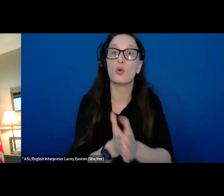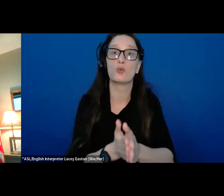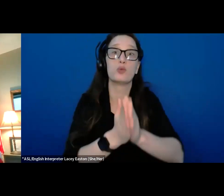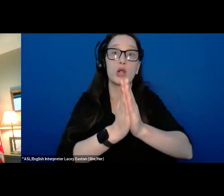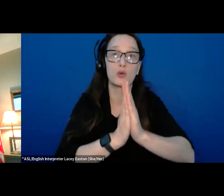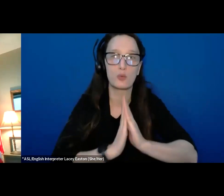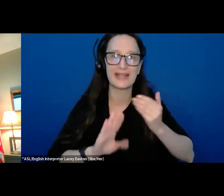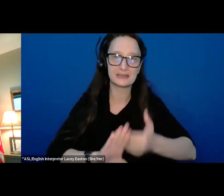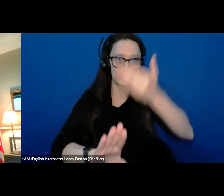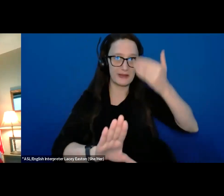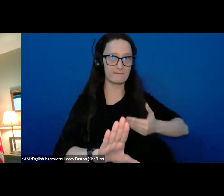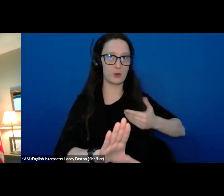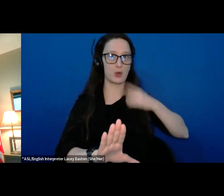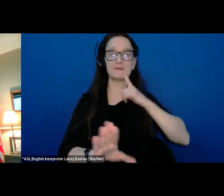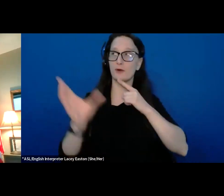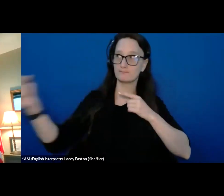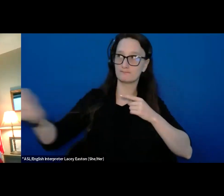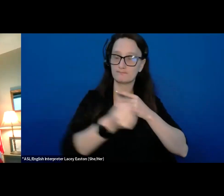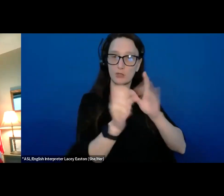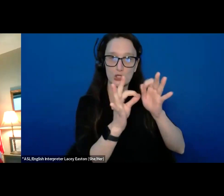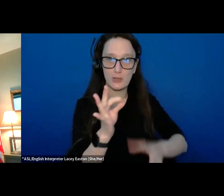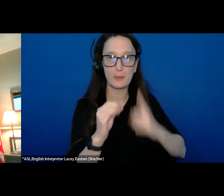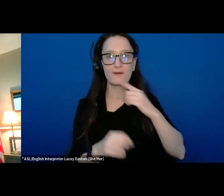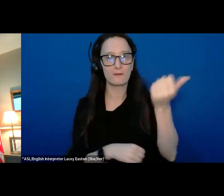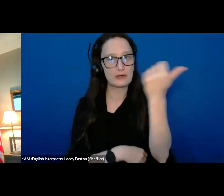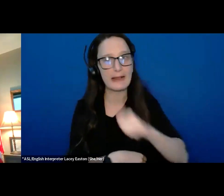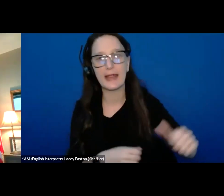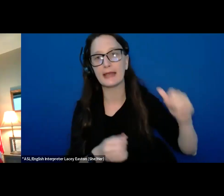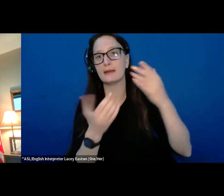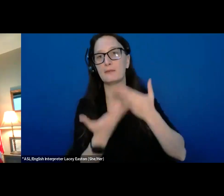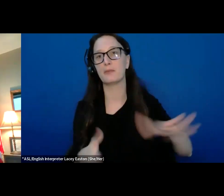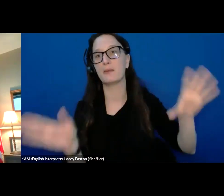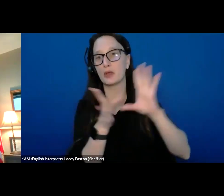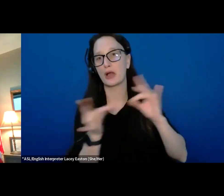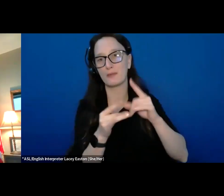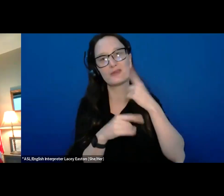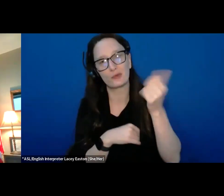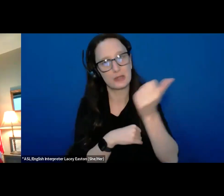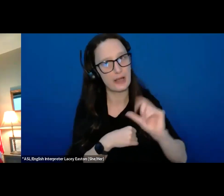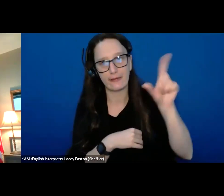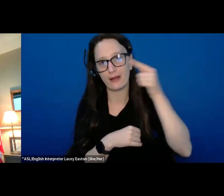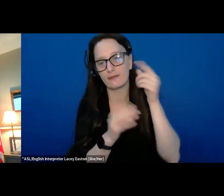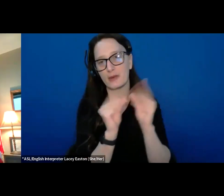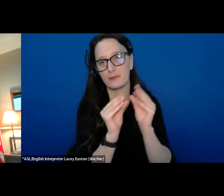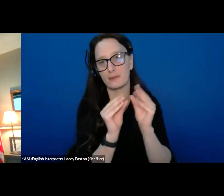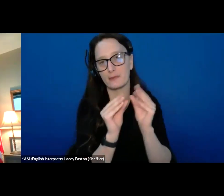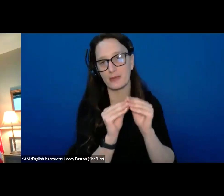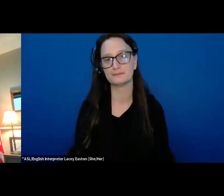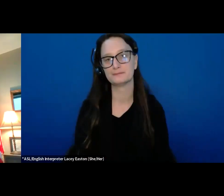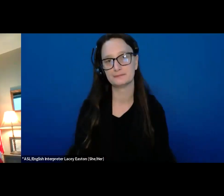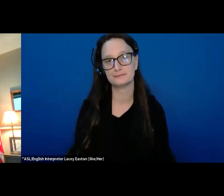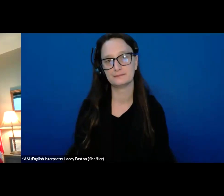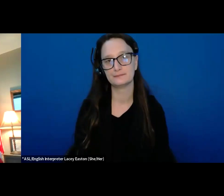to have a interpreter for any public comments at a government meeting like that. Alrighty, let's see